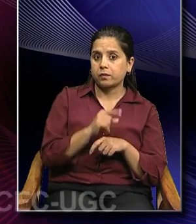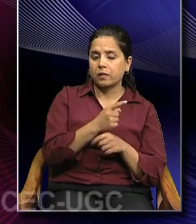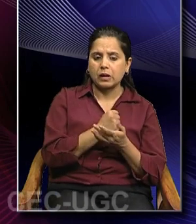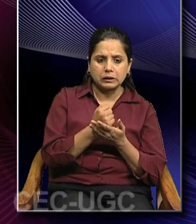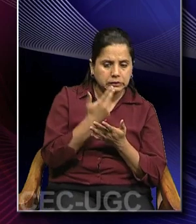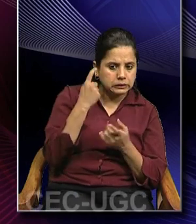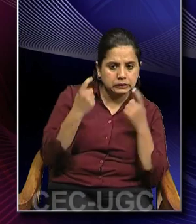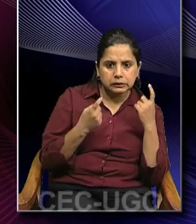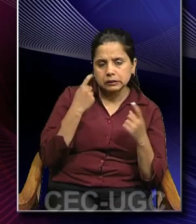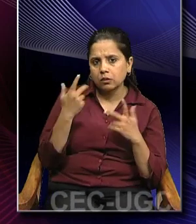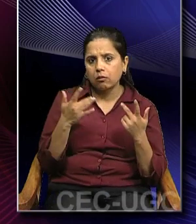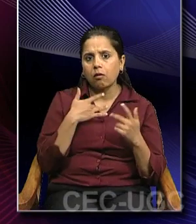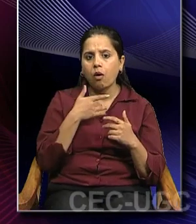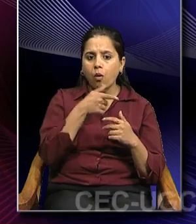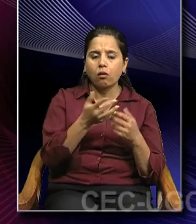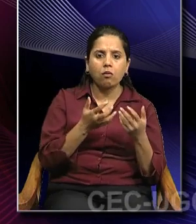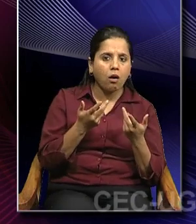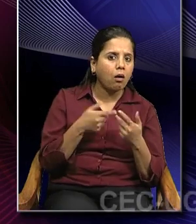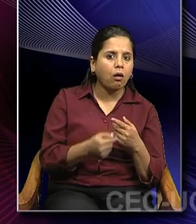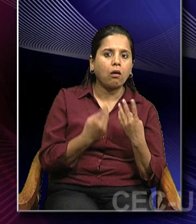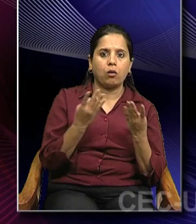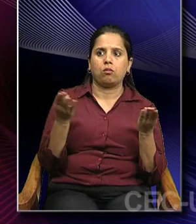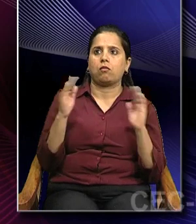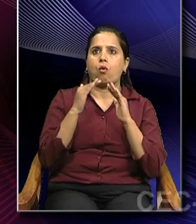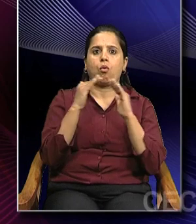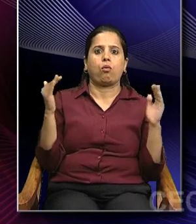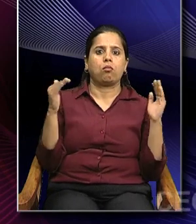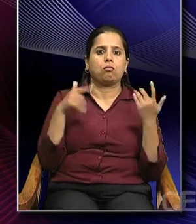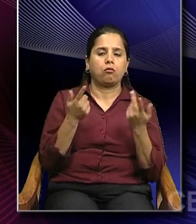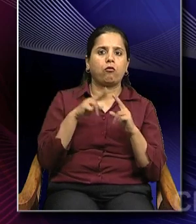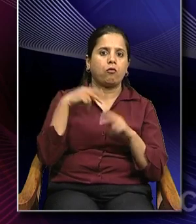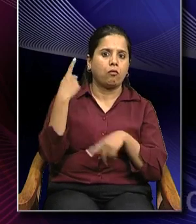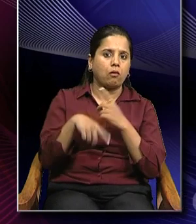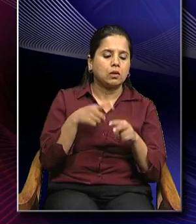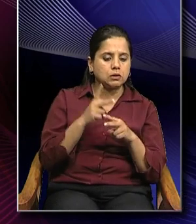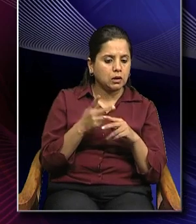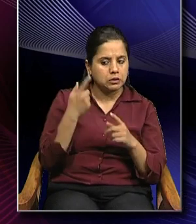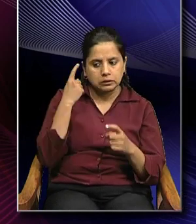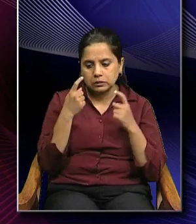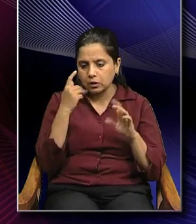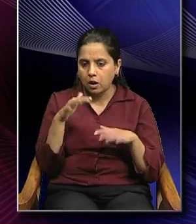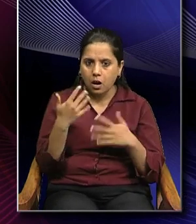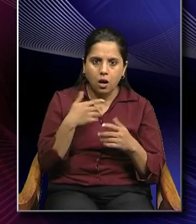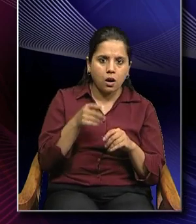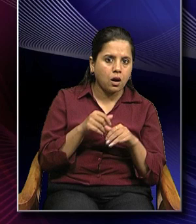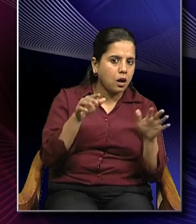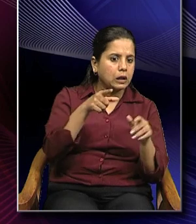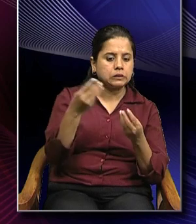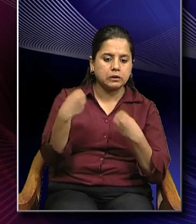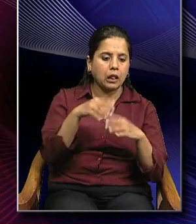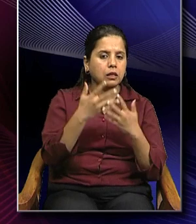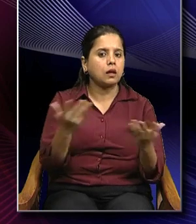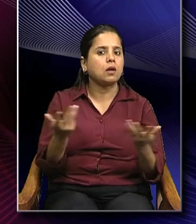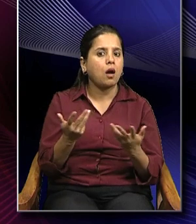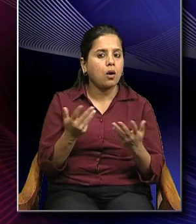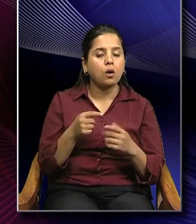to think, they were also confined into the four walls of their home or factory, and still they had to think how to reach to the customers. So,